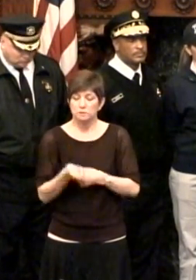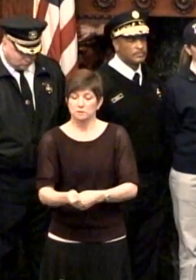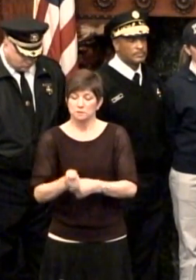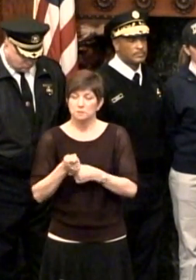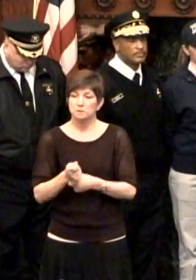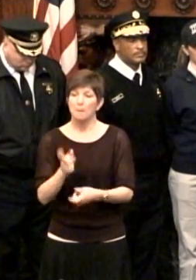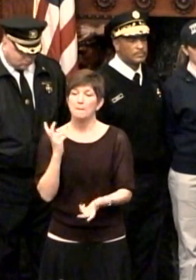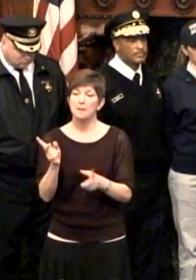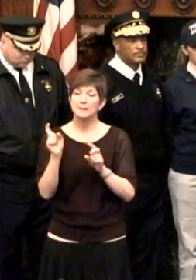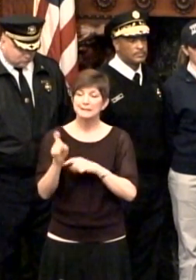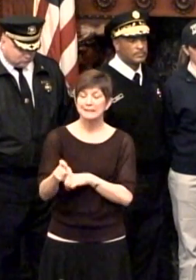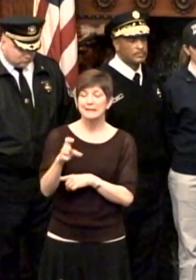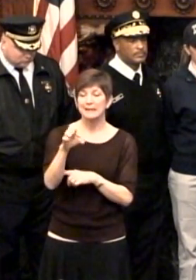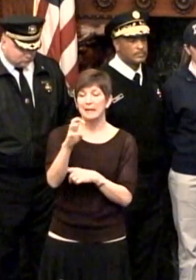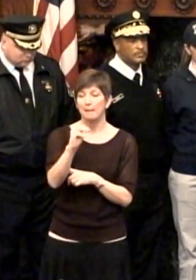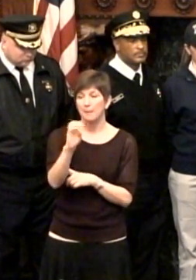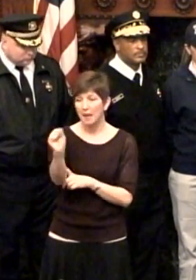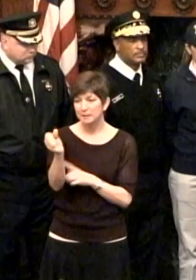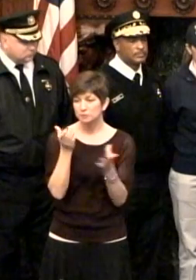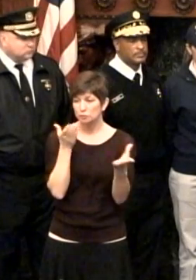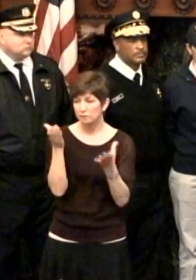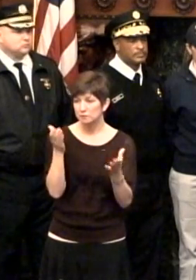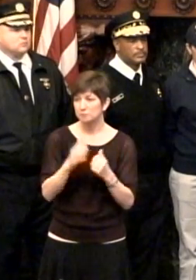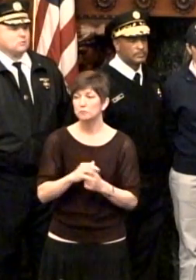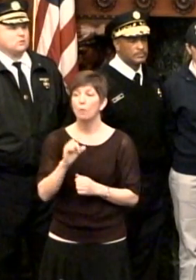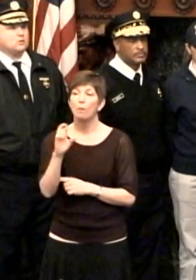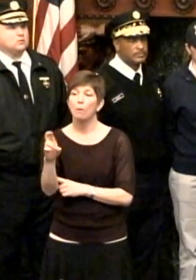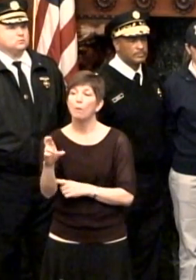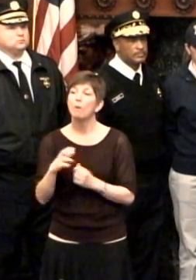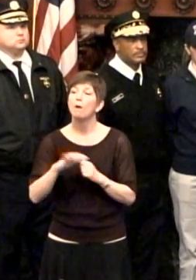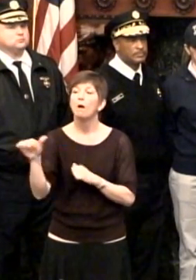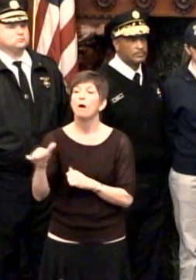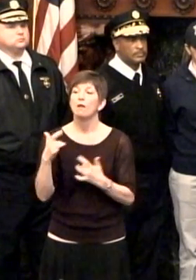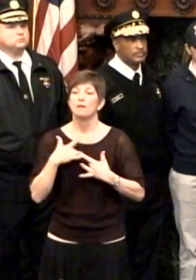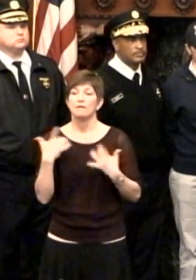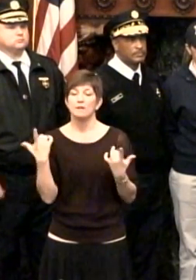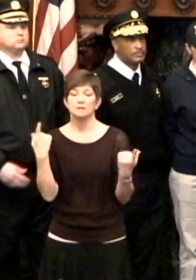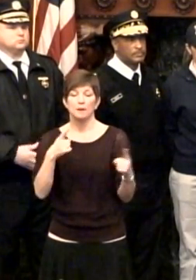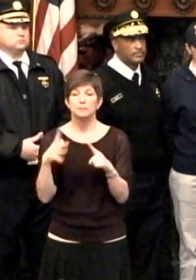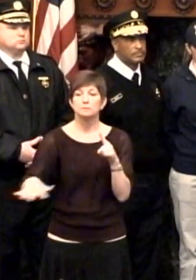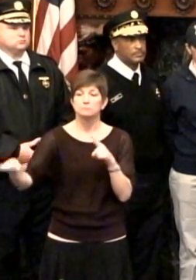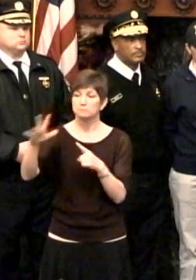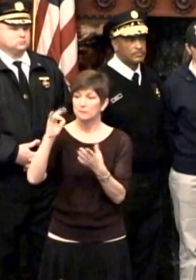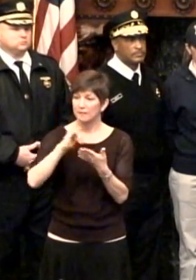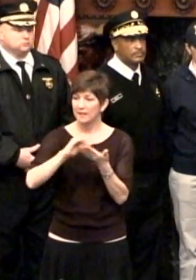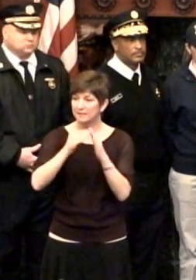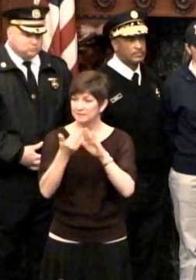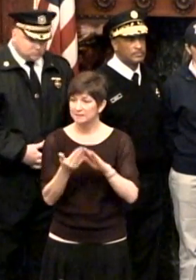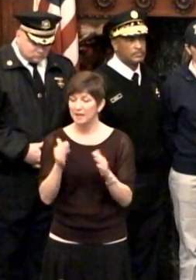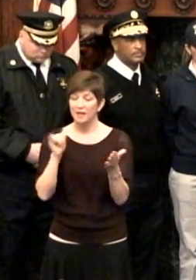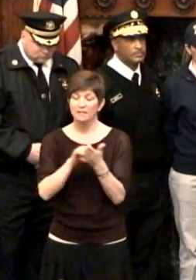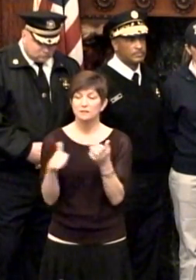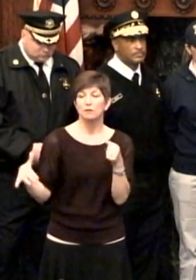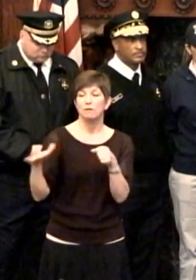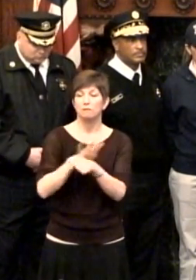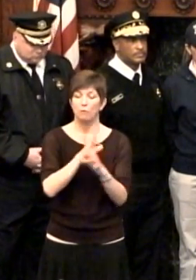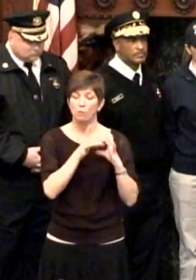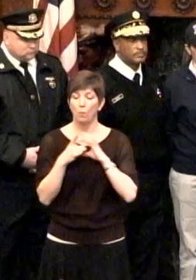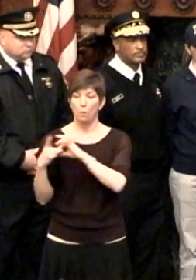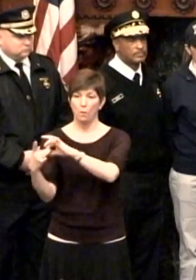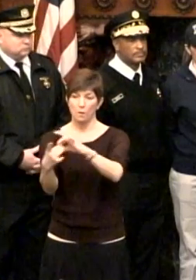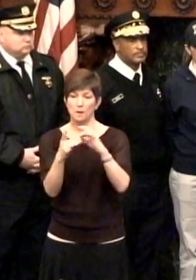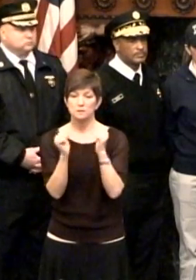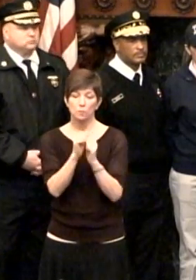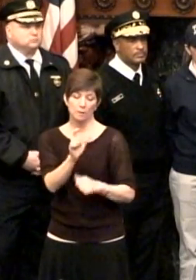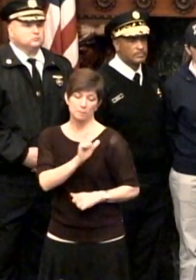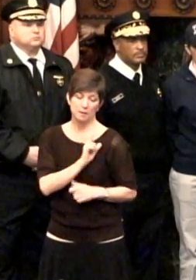possibly needing EMS services or other events out there. Again, this full level of coordination with